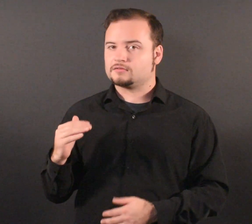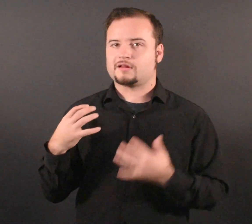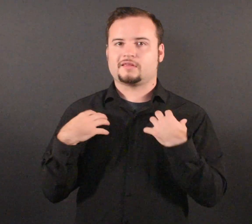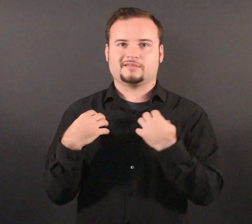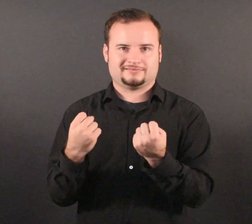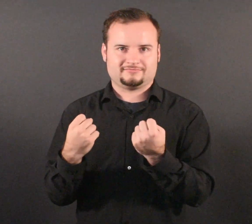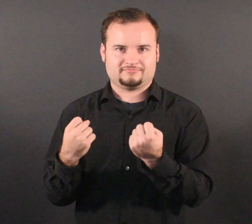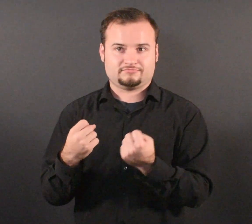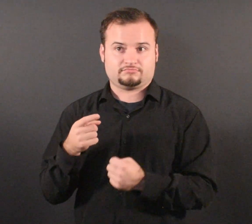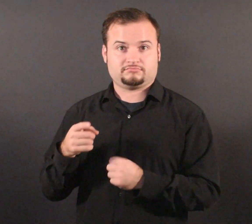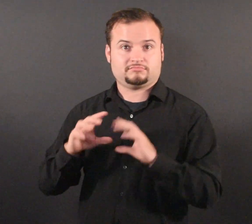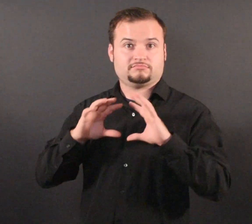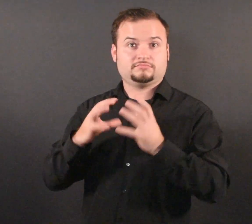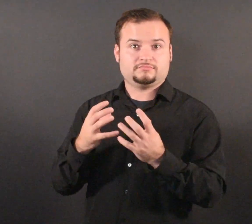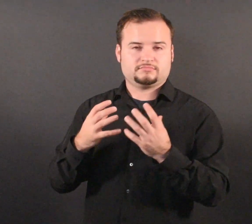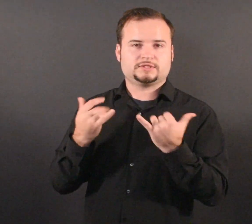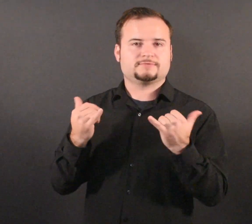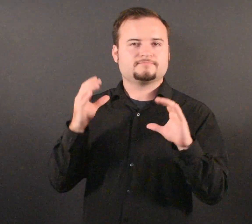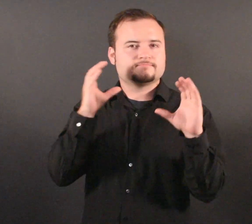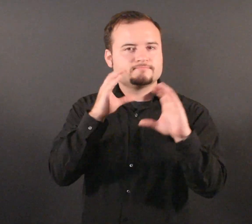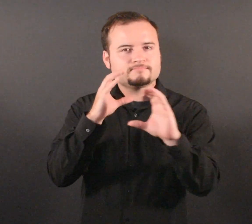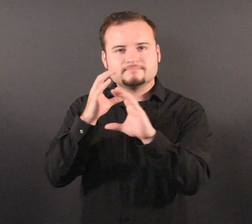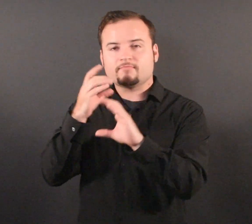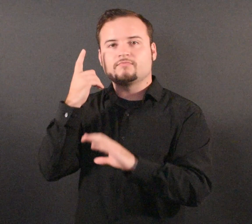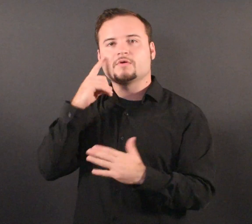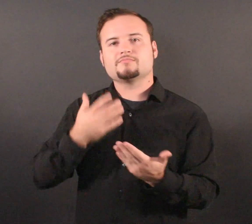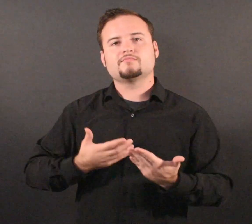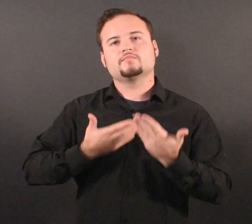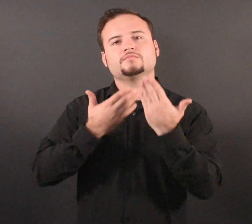proposals from qualified organizations